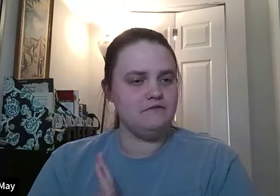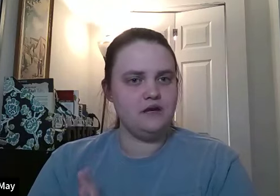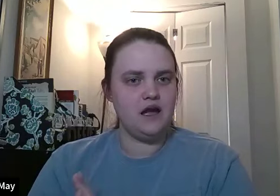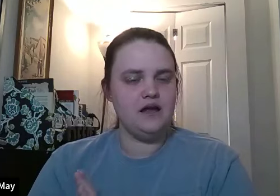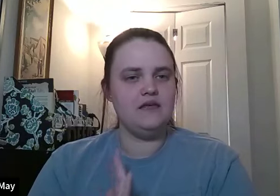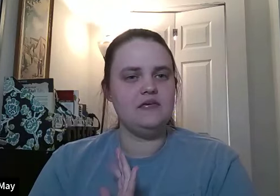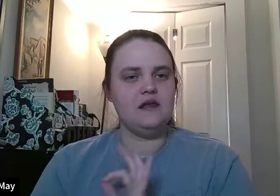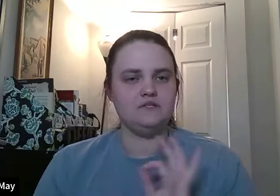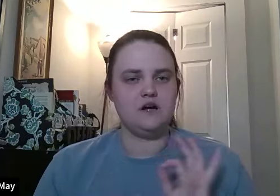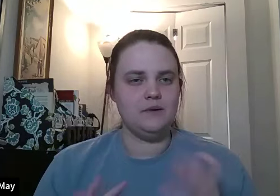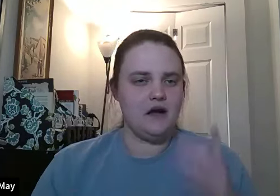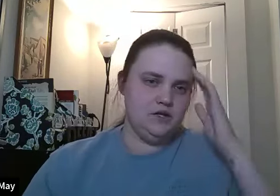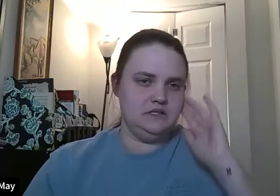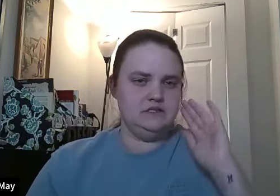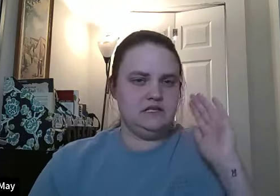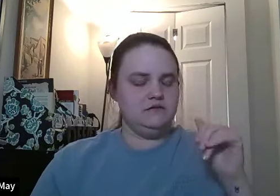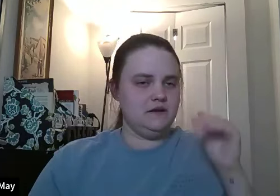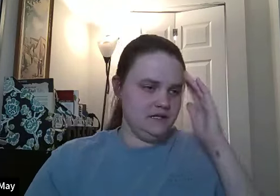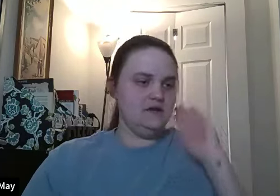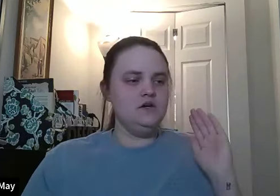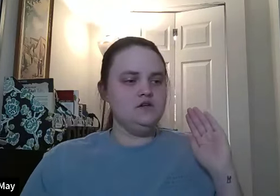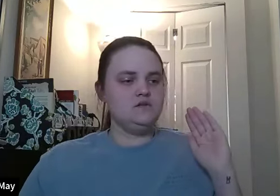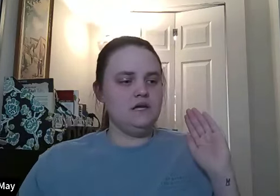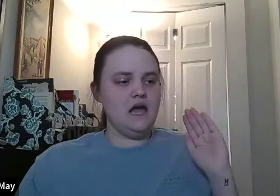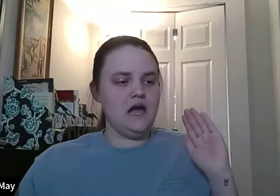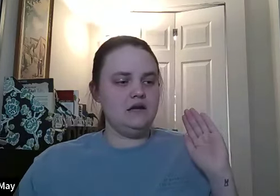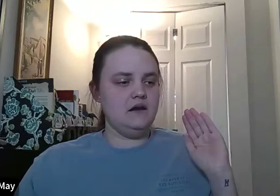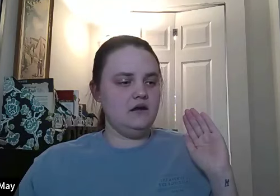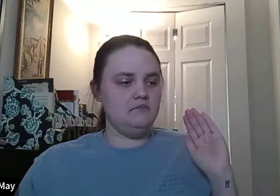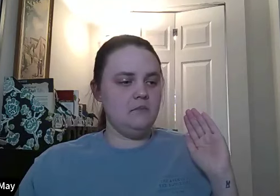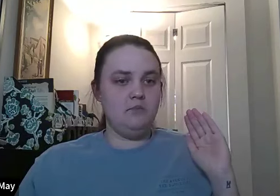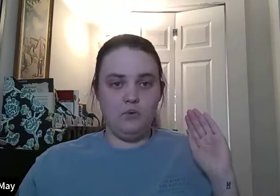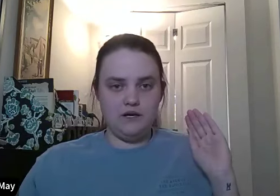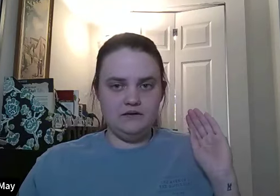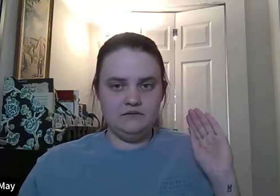we had, and then I'll talk about how you would say your family. So we had boy,